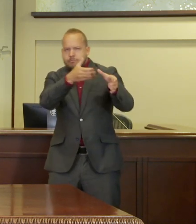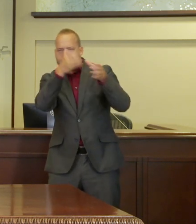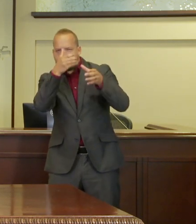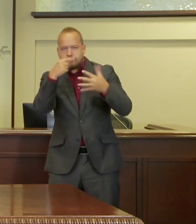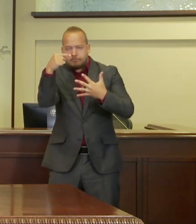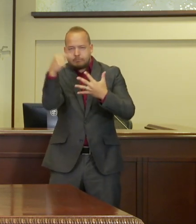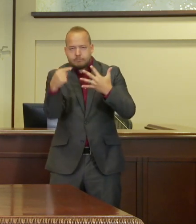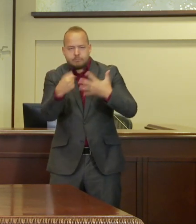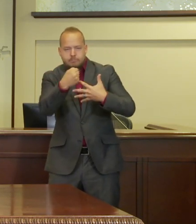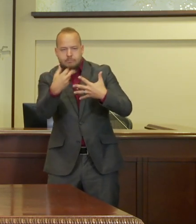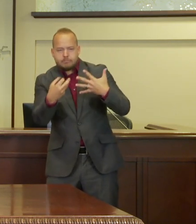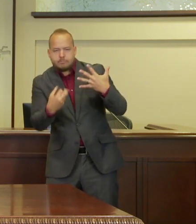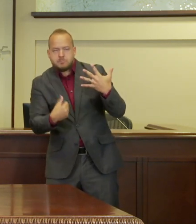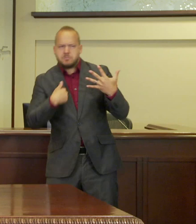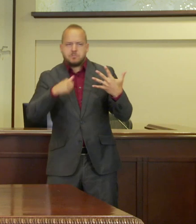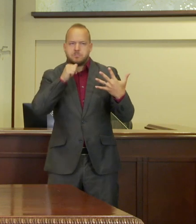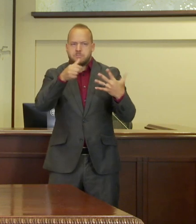work, but